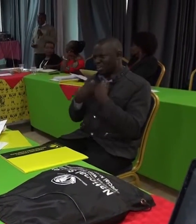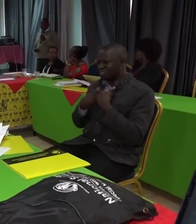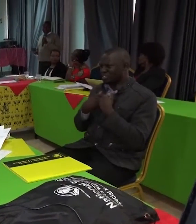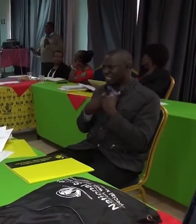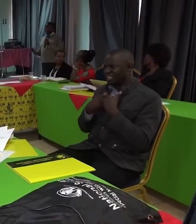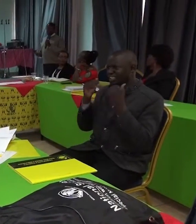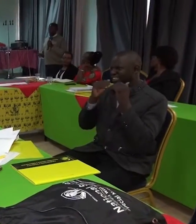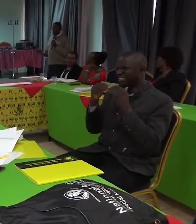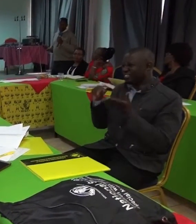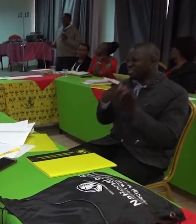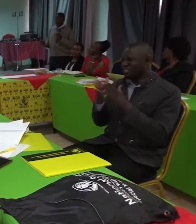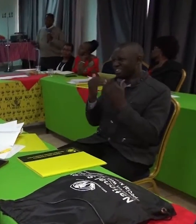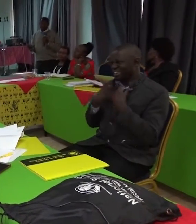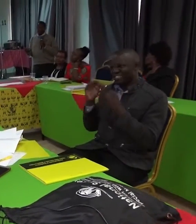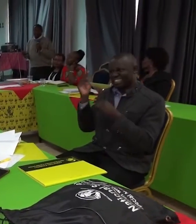We think so.